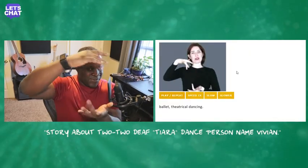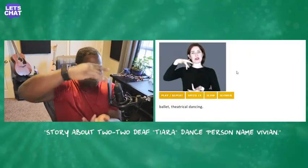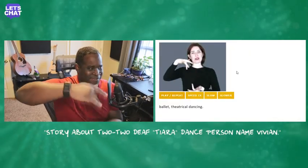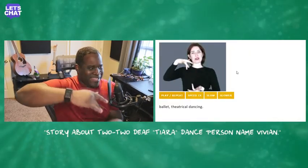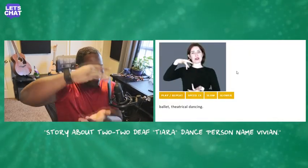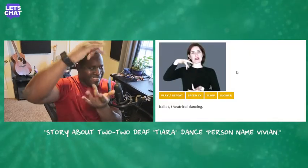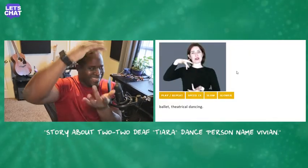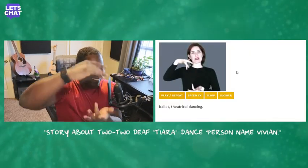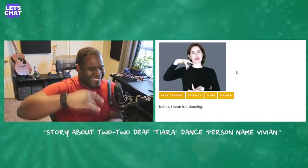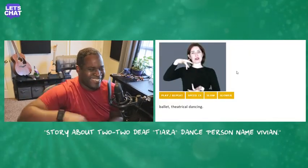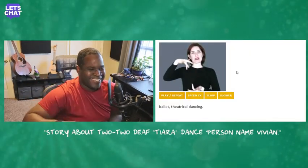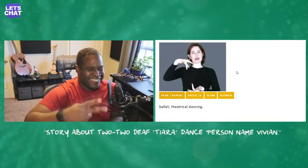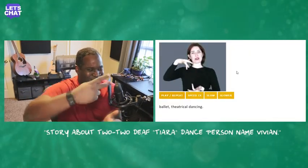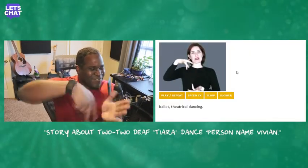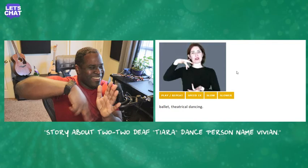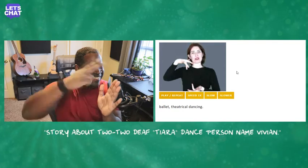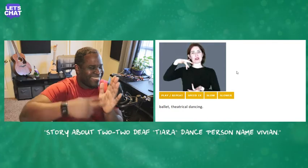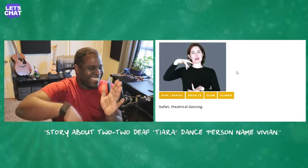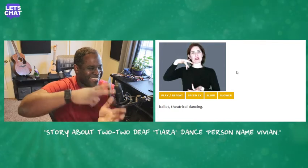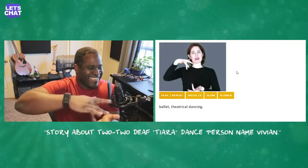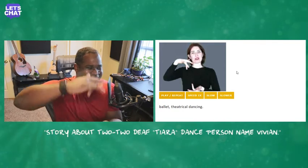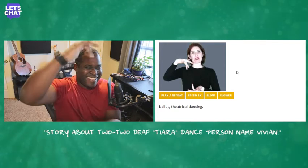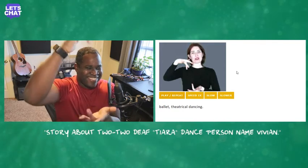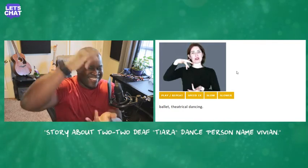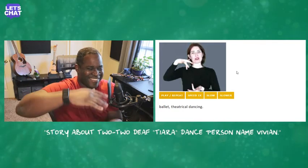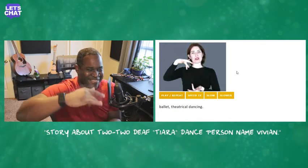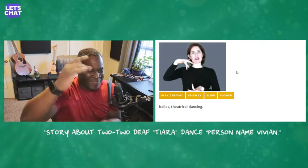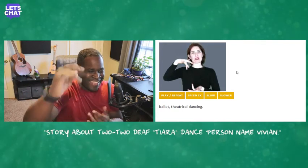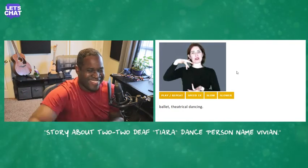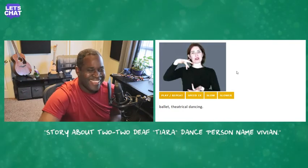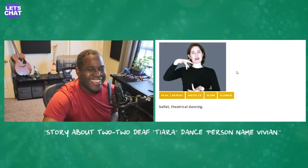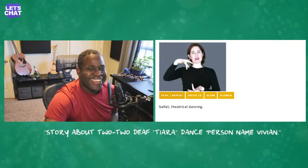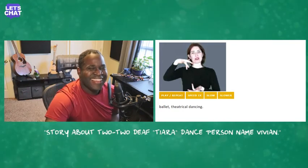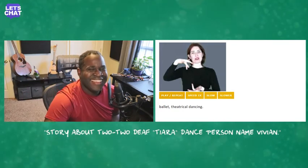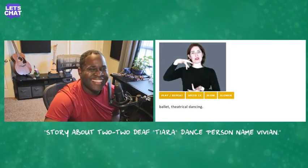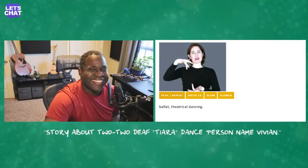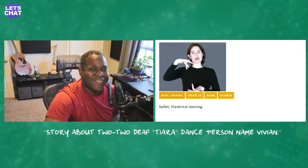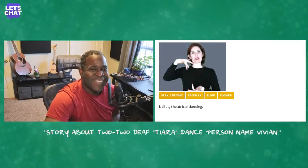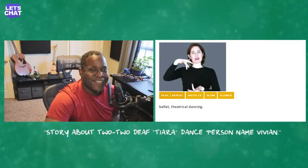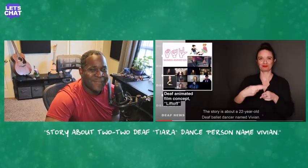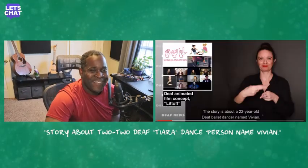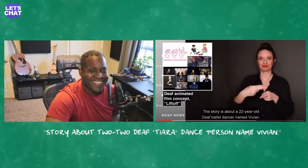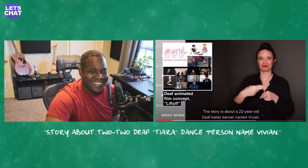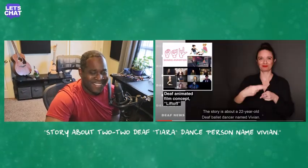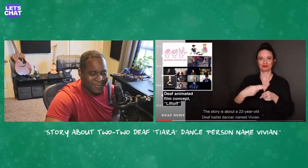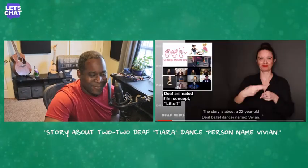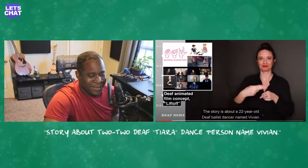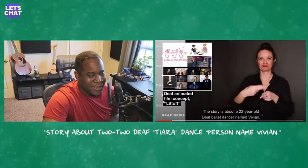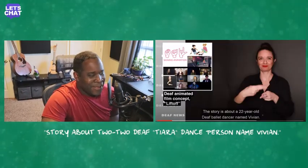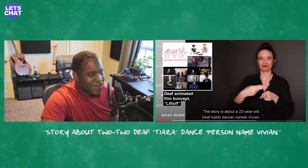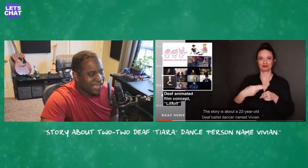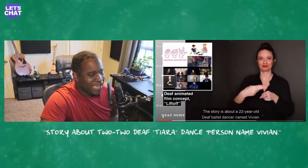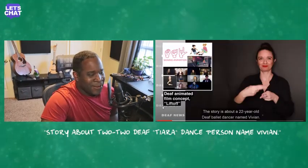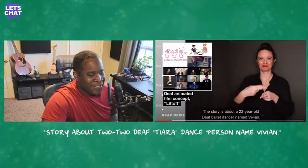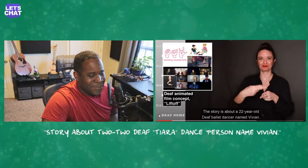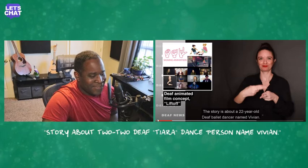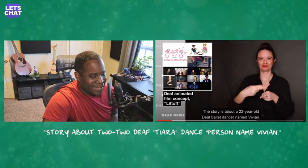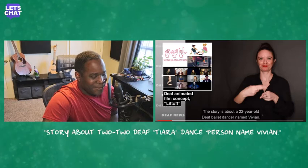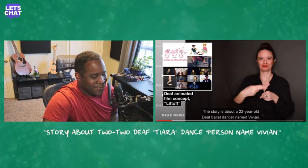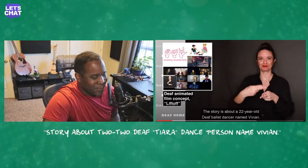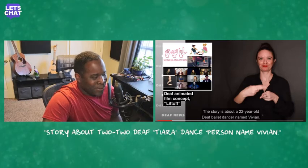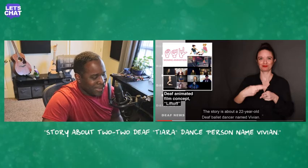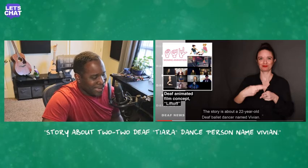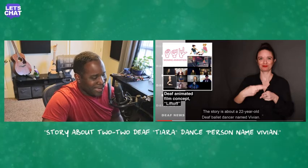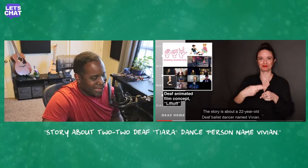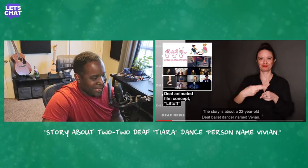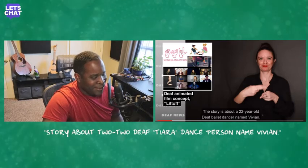Ooh, fancy. But it's just this, and then it's just some fancy, some extra fancy stuff to it. Okay, I could spell that